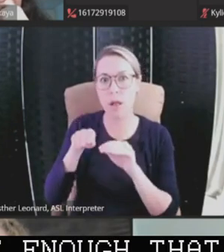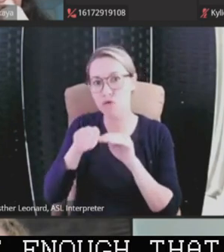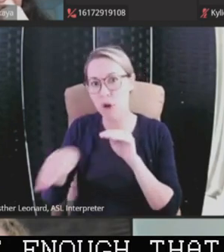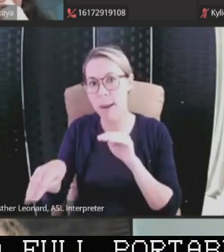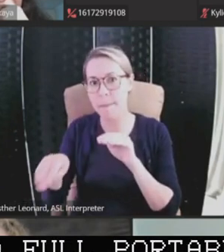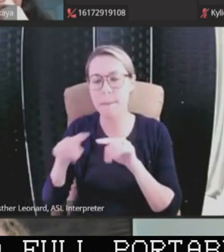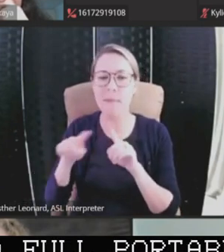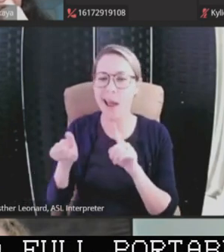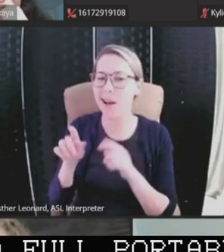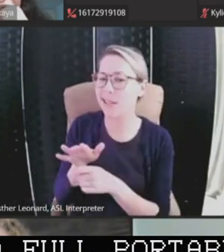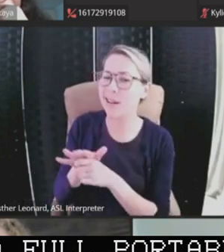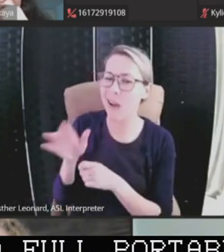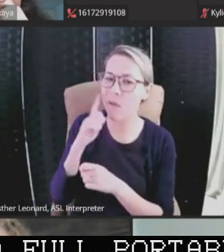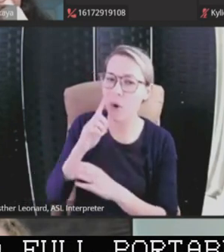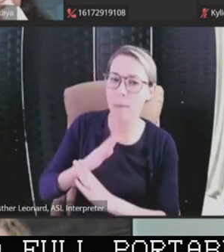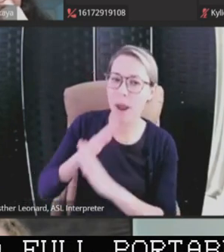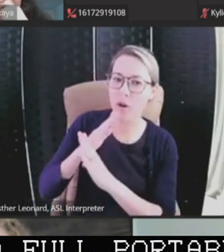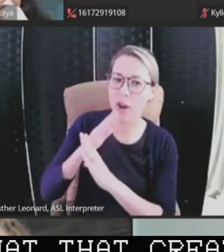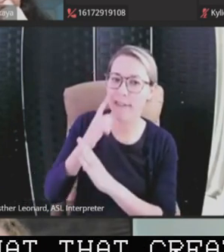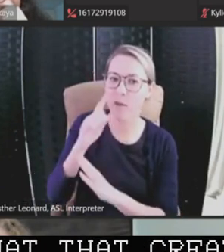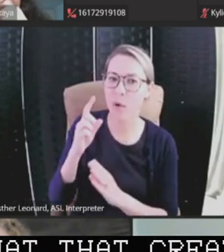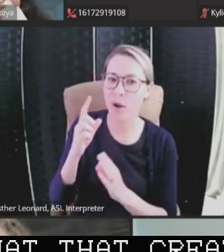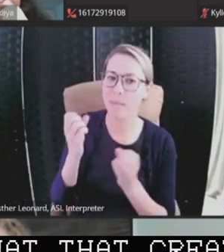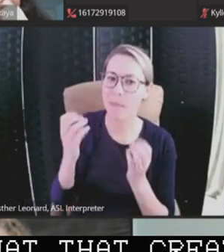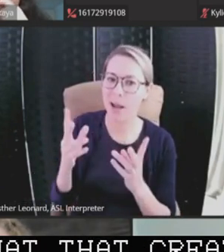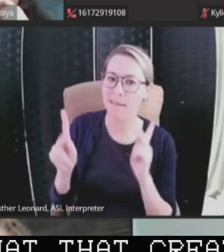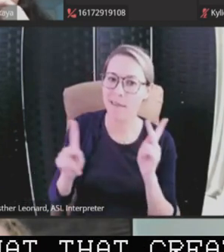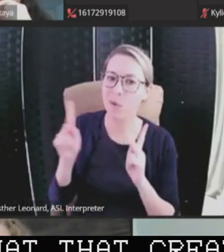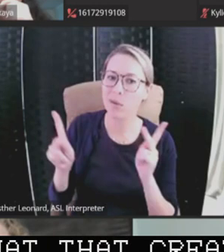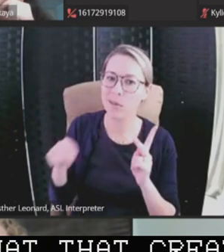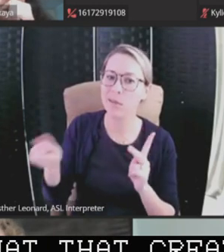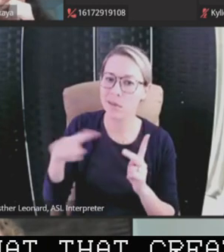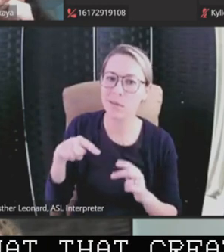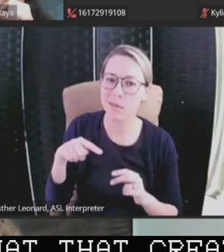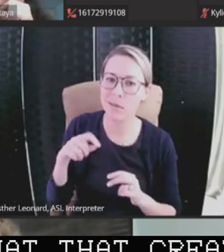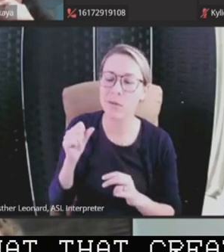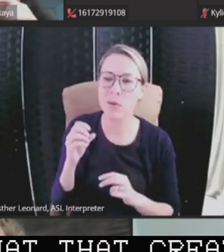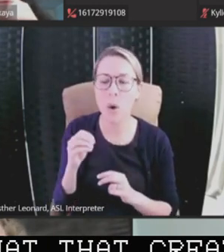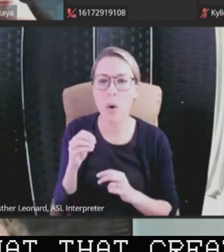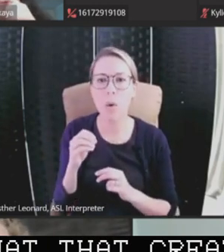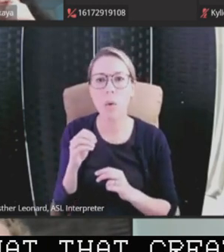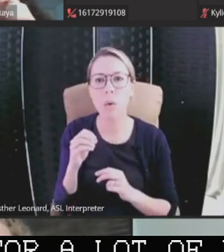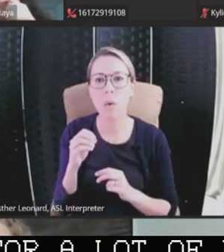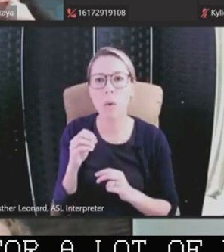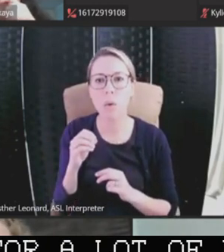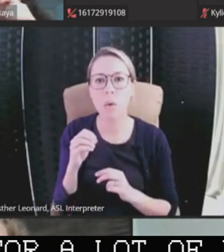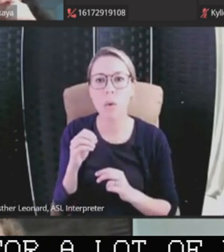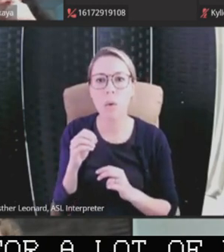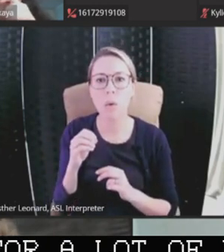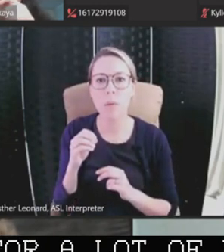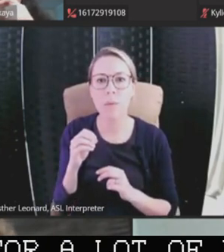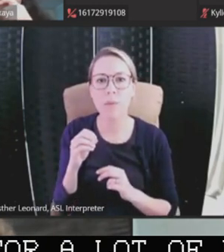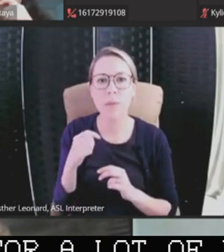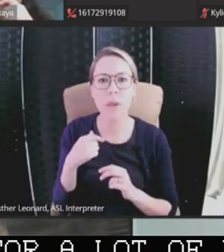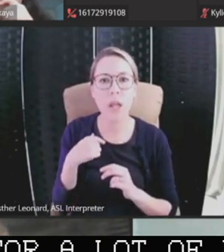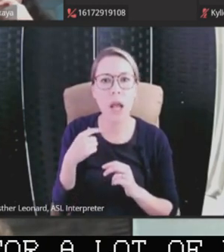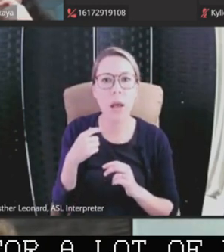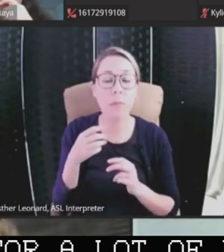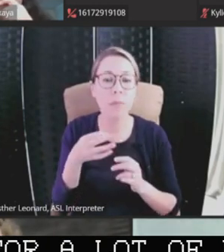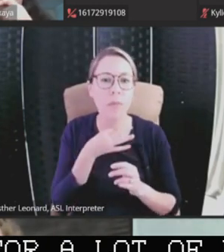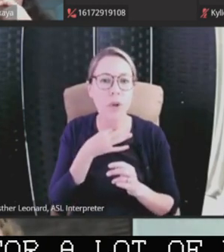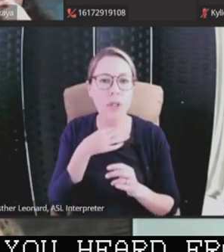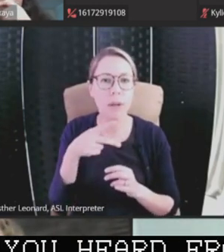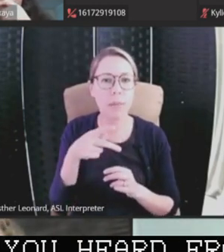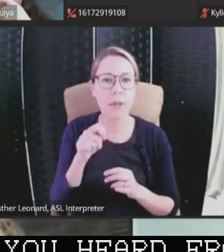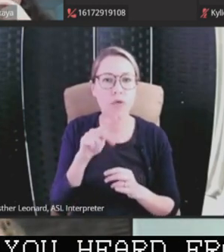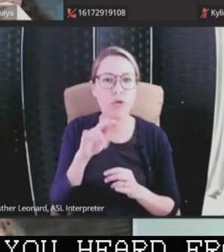for a lot of folks. And so, while as you heard from Patricia, our office's opinion is that a flush